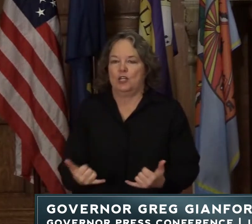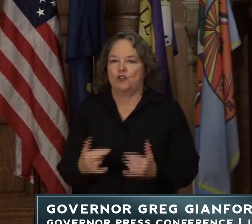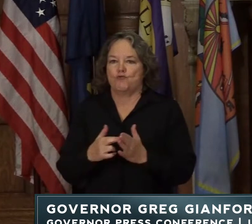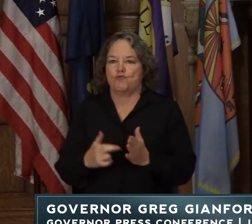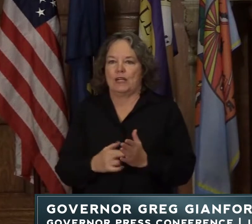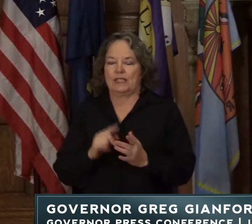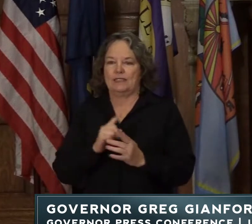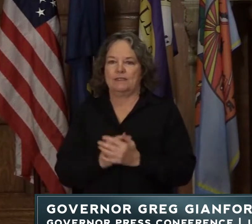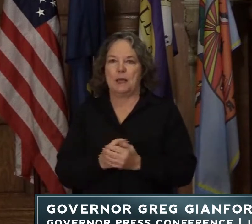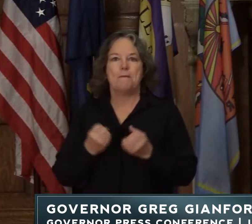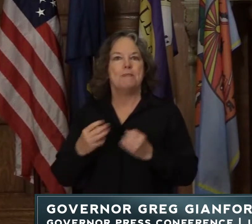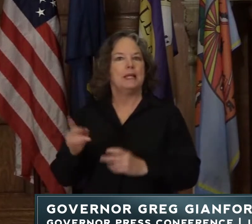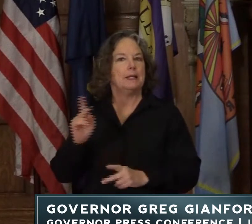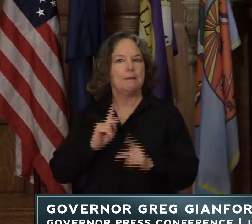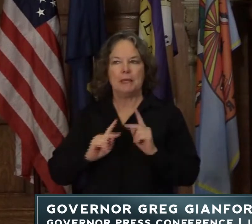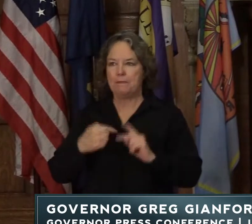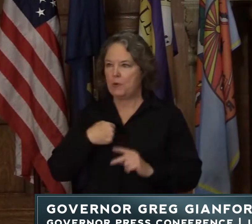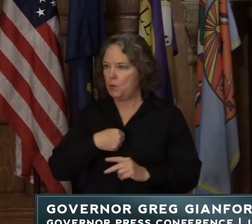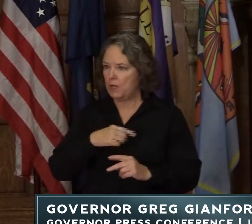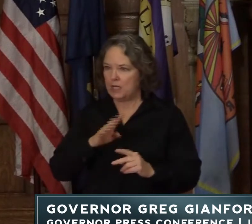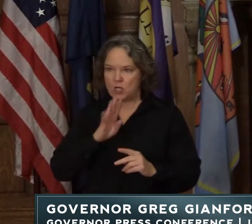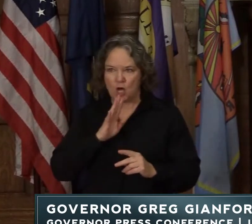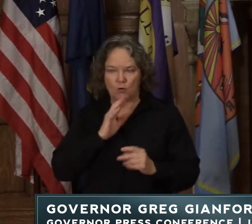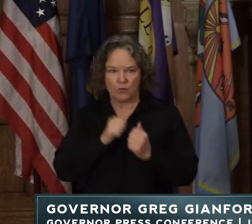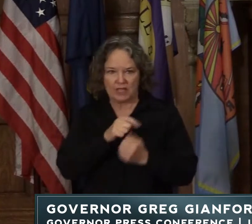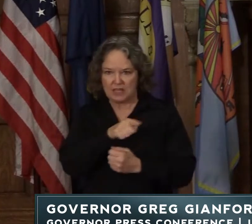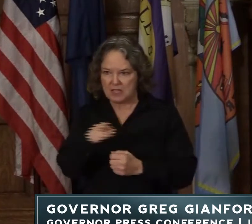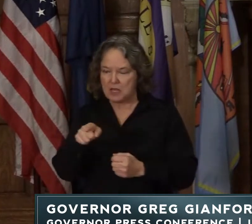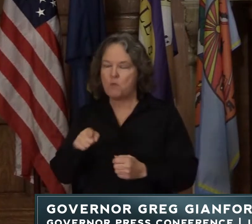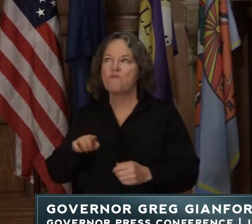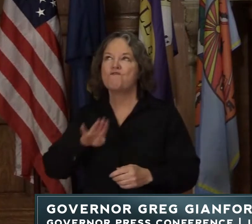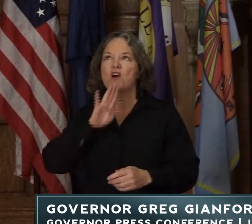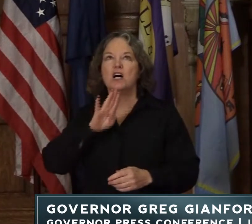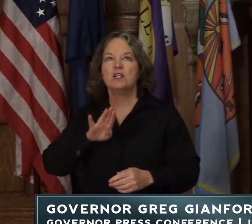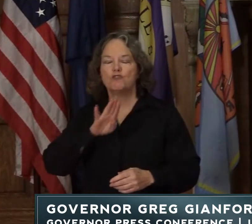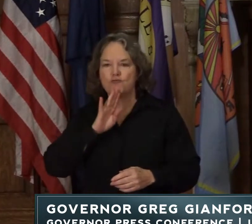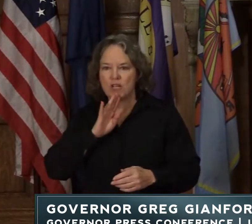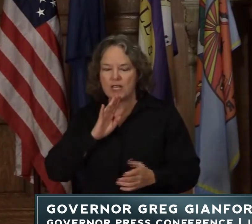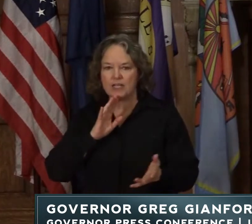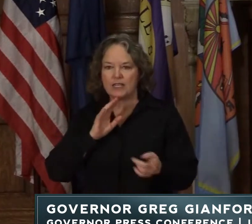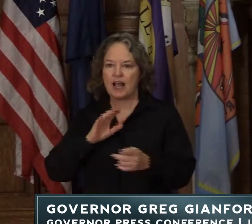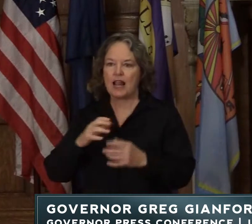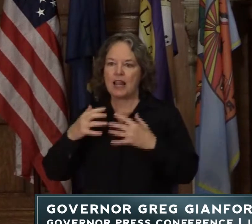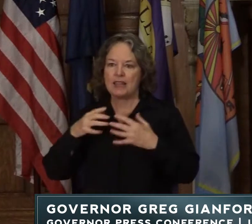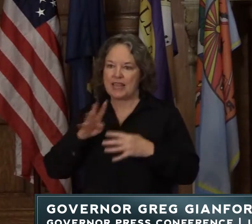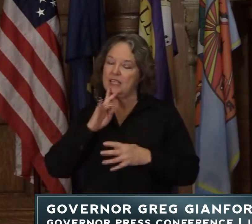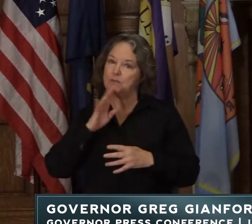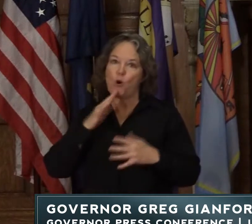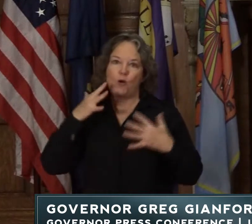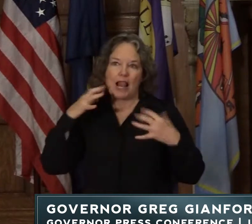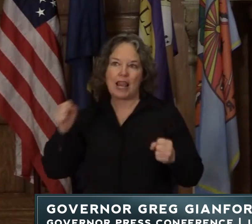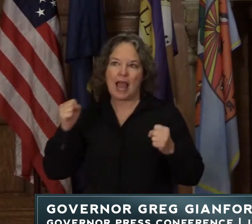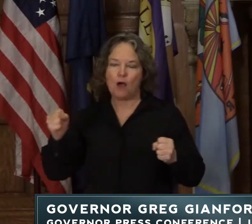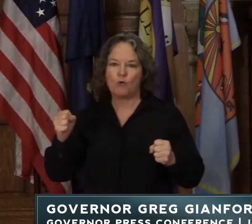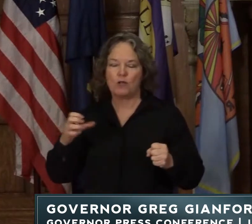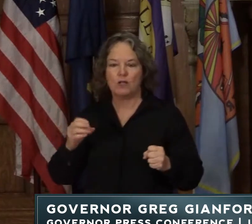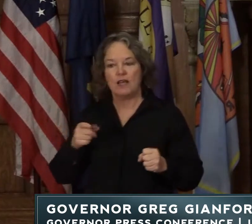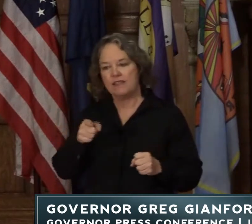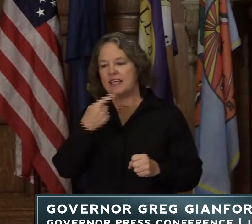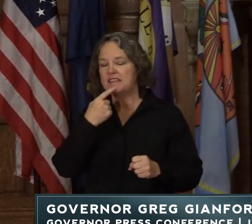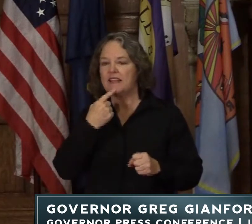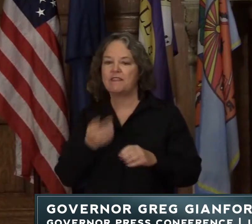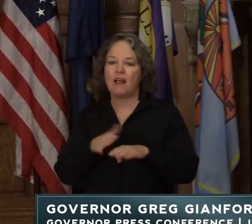Many of the folks we talked to were very frustrated. They were loud and clear. They feel the layers of existing